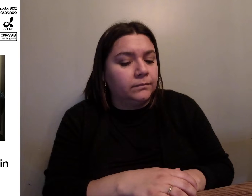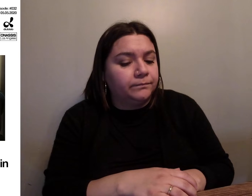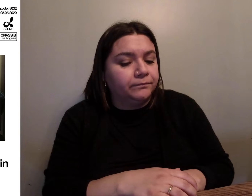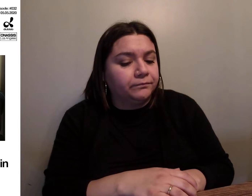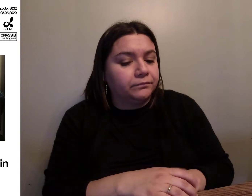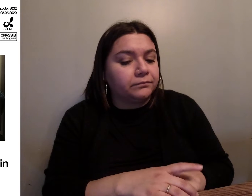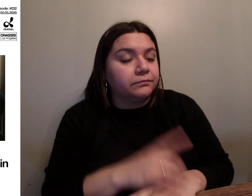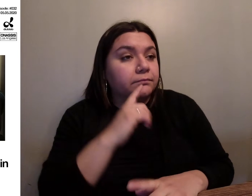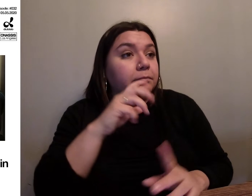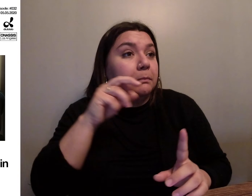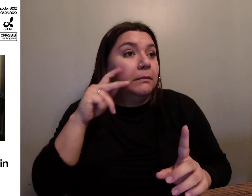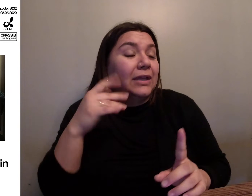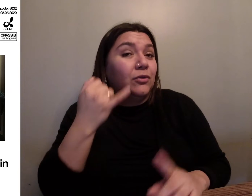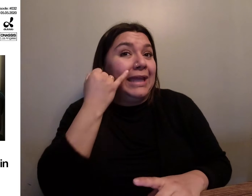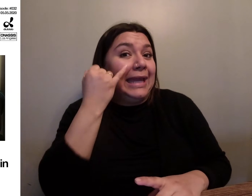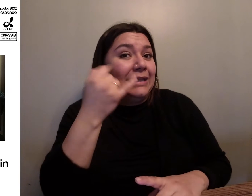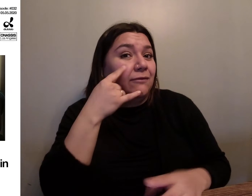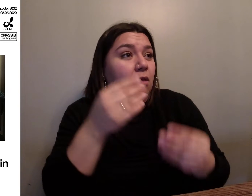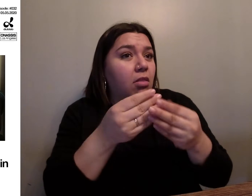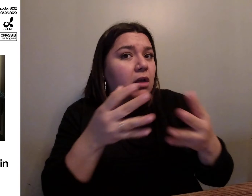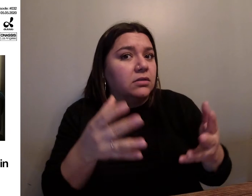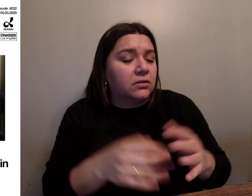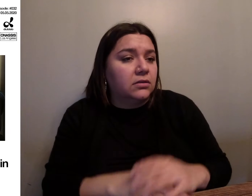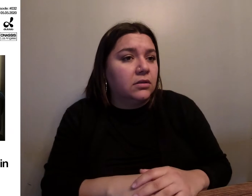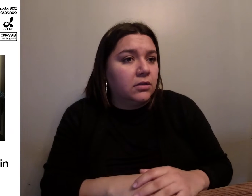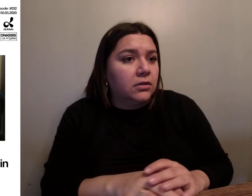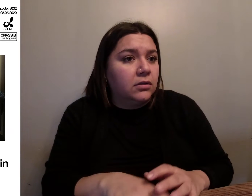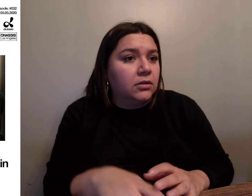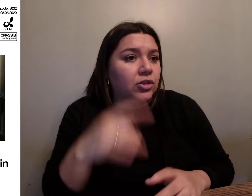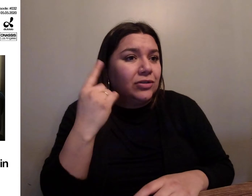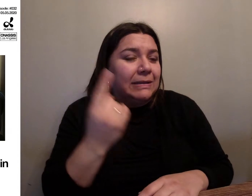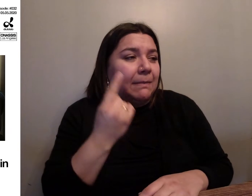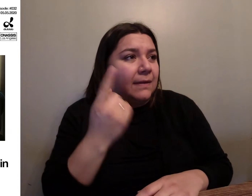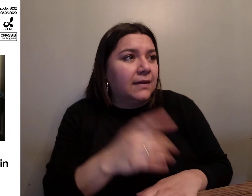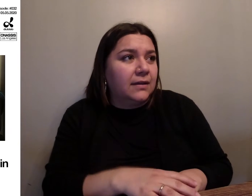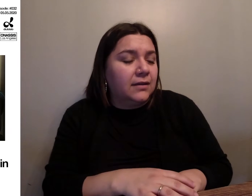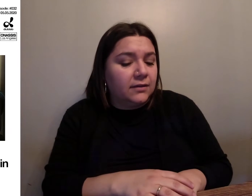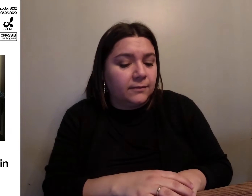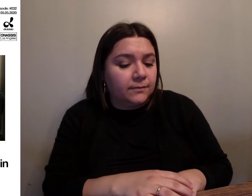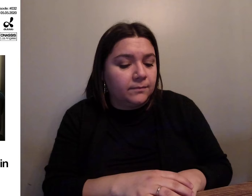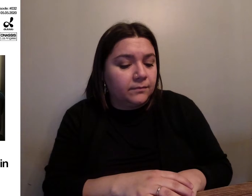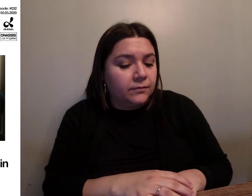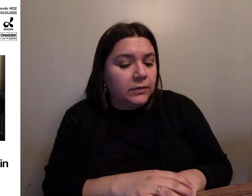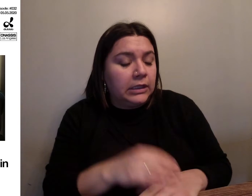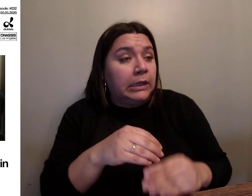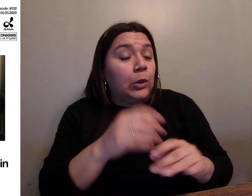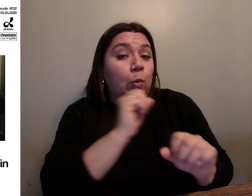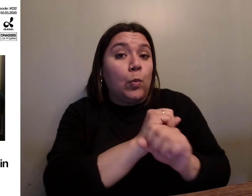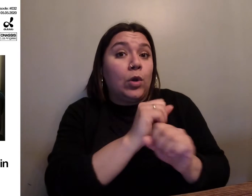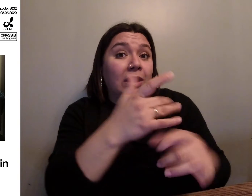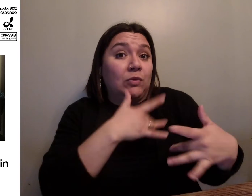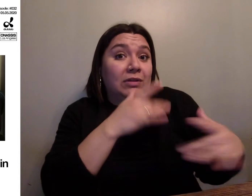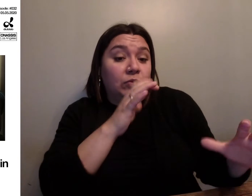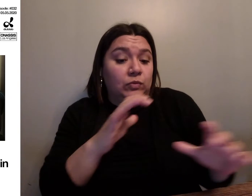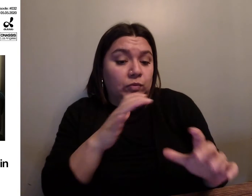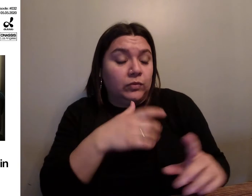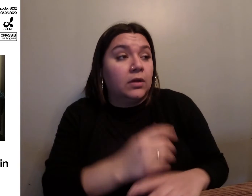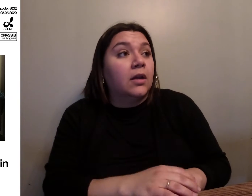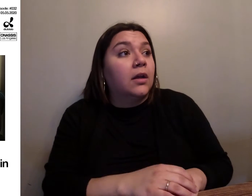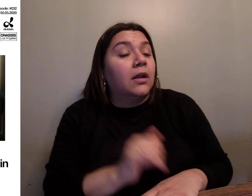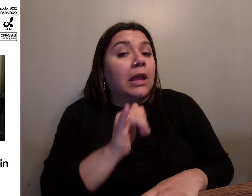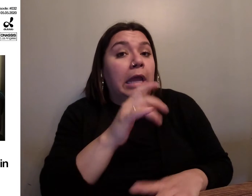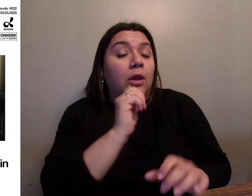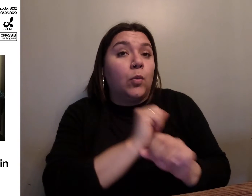something in the work you do which is a work of saving for